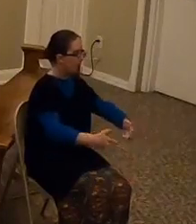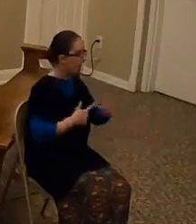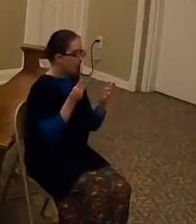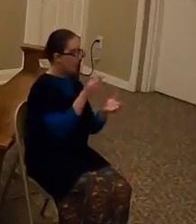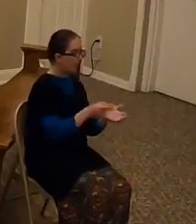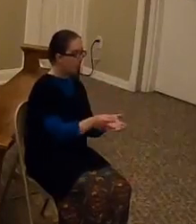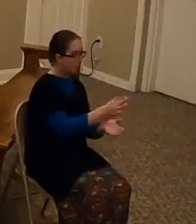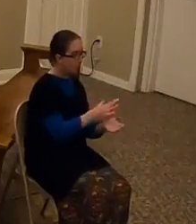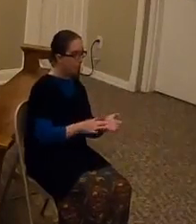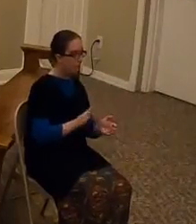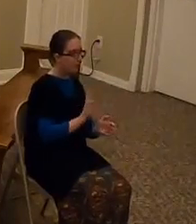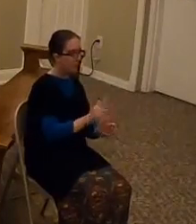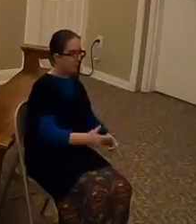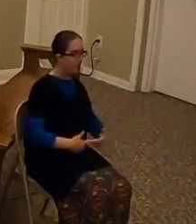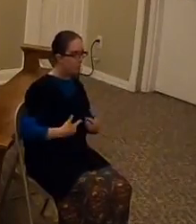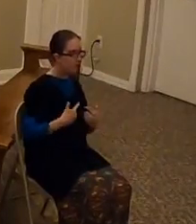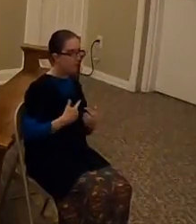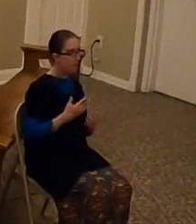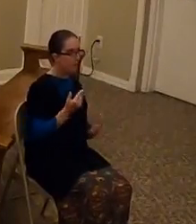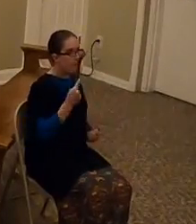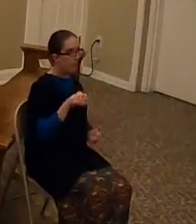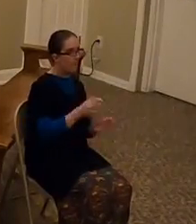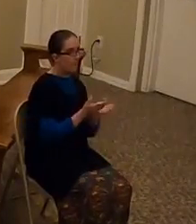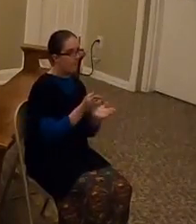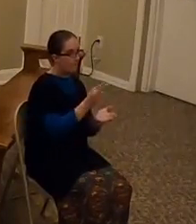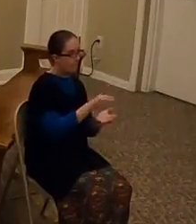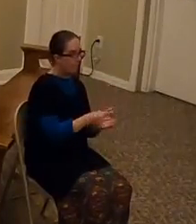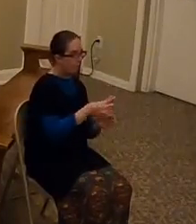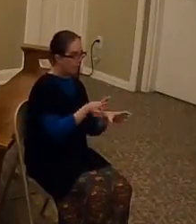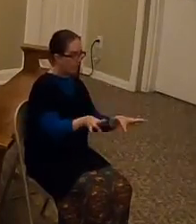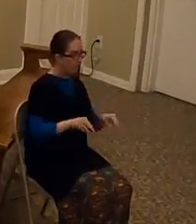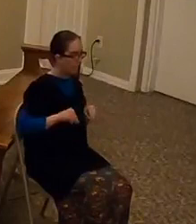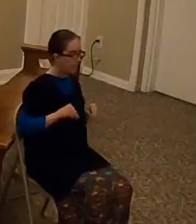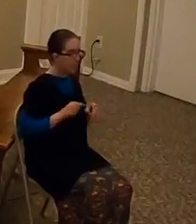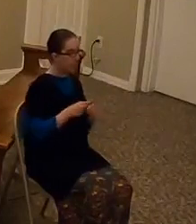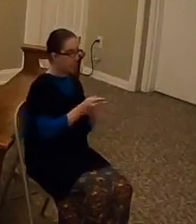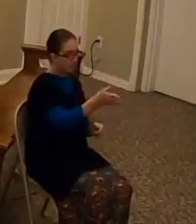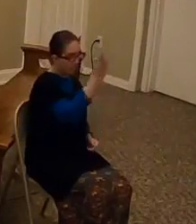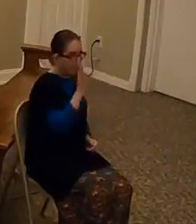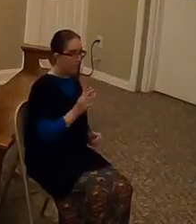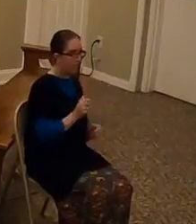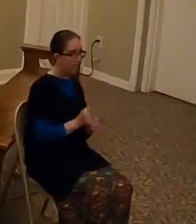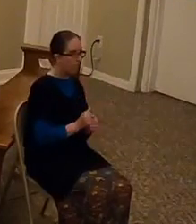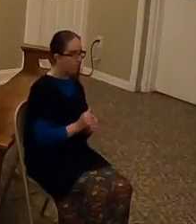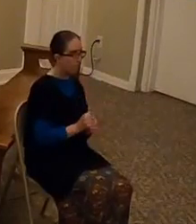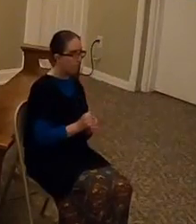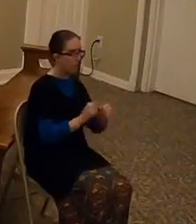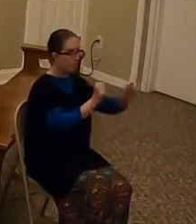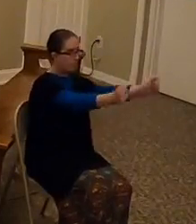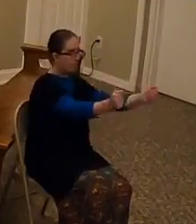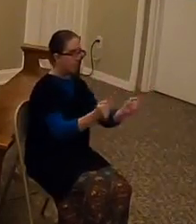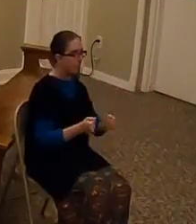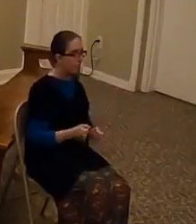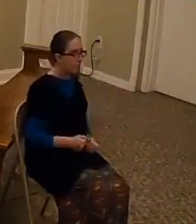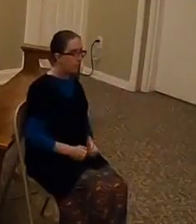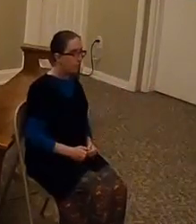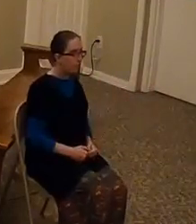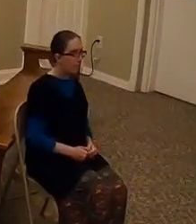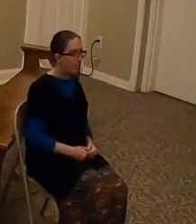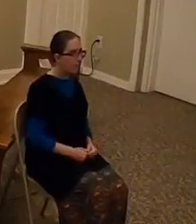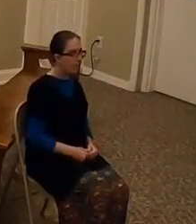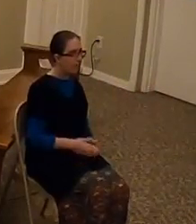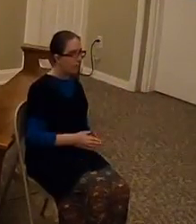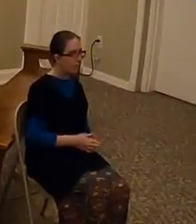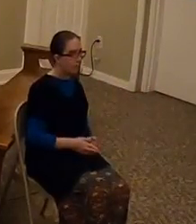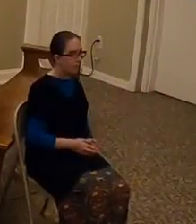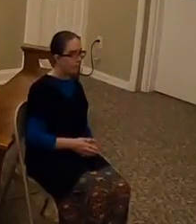holy and you're living, the Bible says holy and acceptable unto God, which is our reasonable service. Amen. It's only